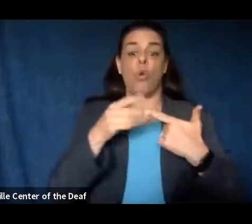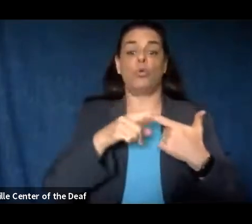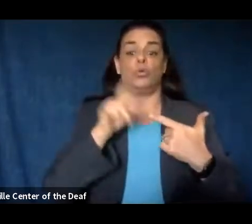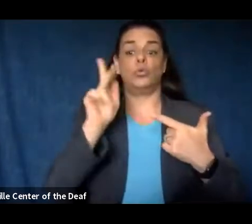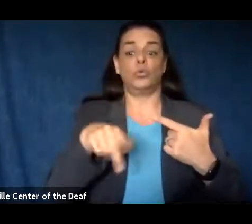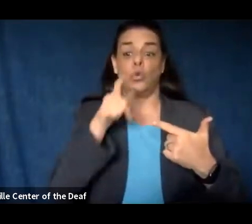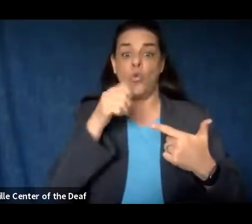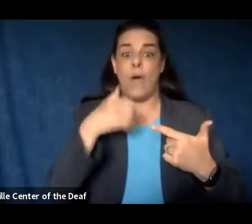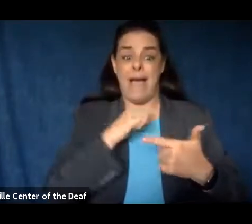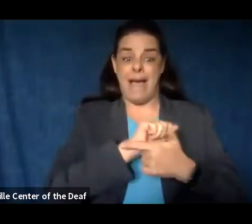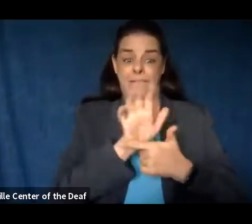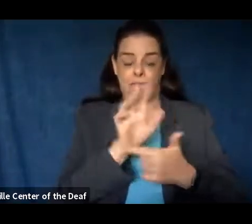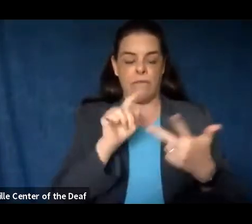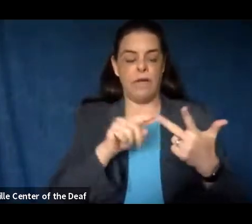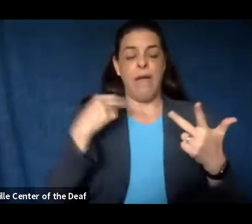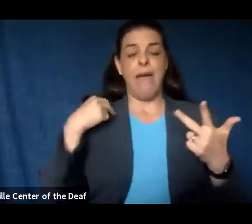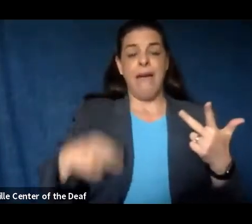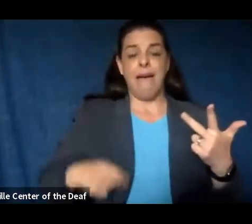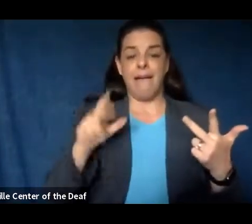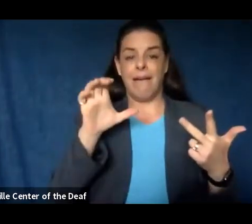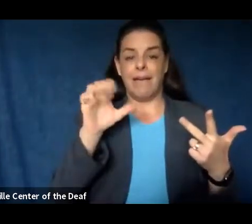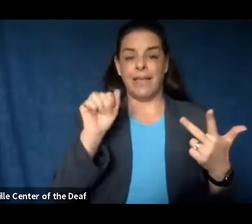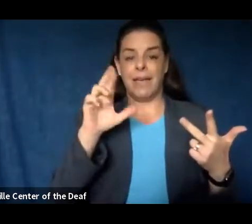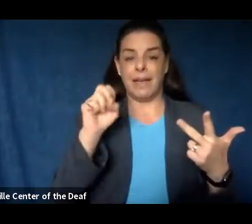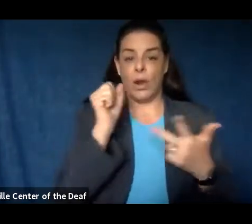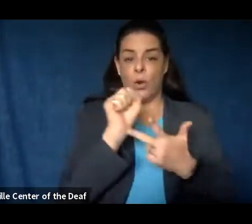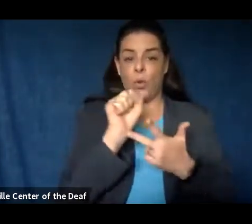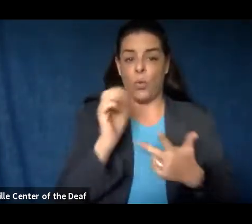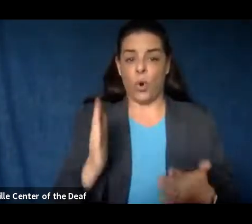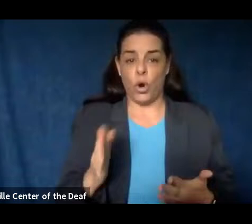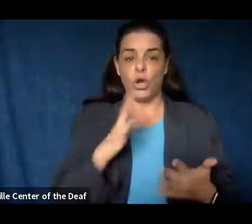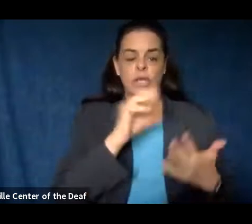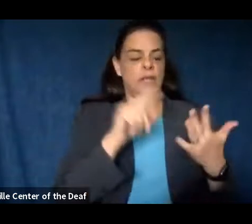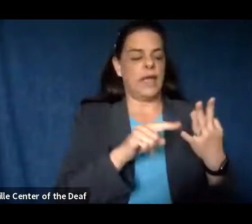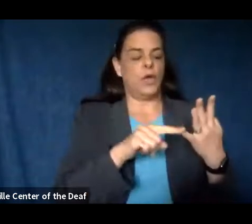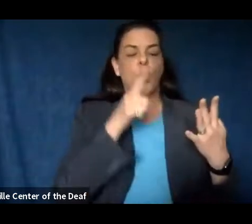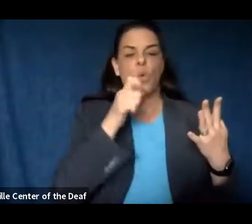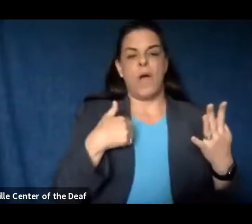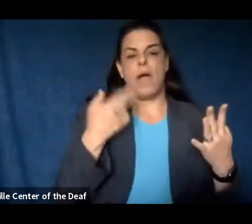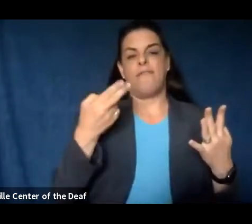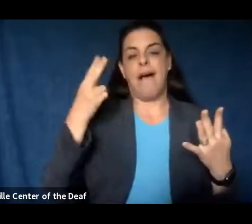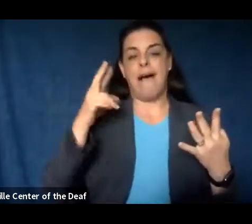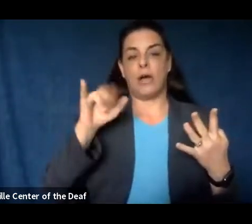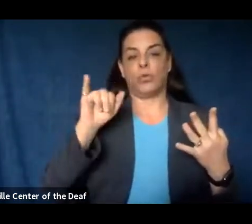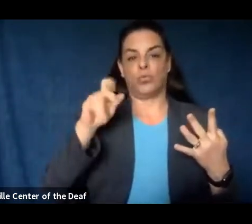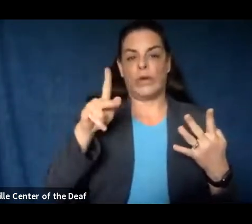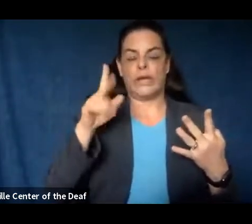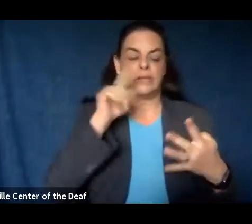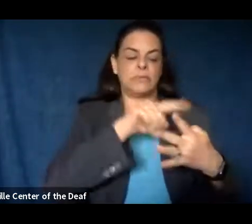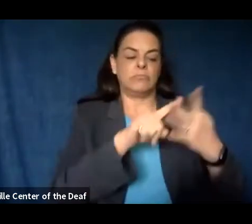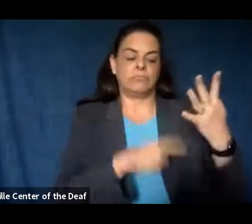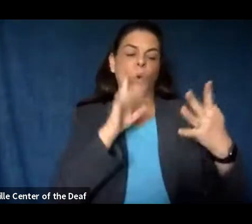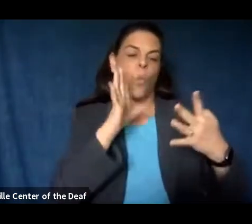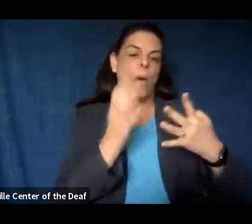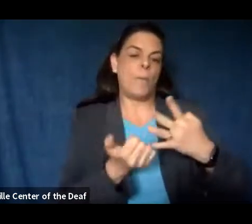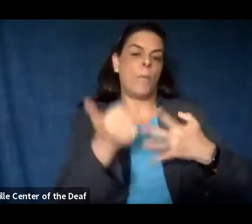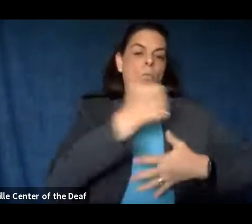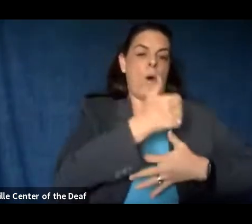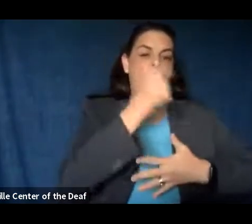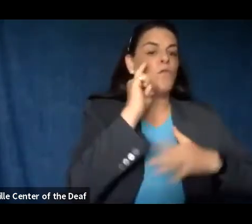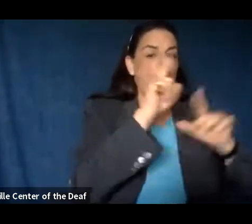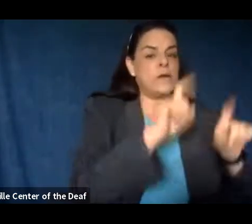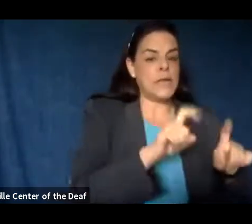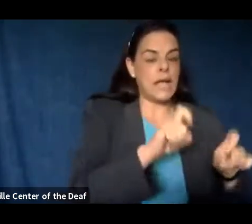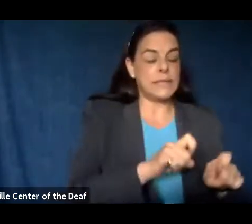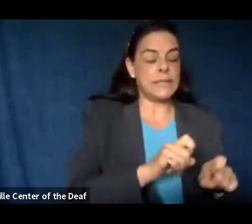healthcare workers, and those at high risk of complications from COVID-19. In addition, we encourage